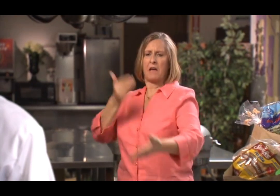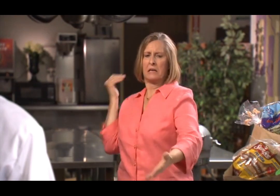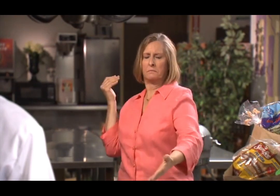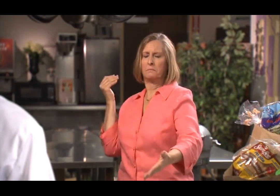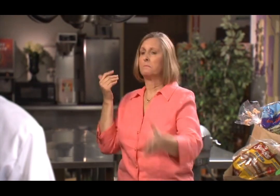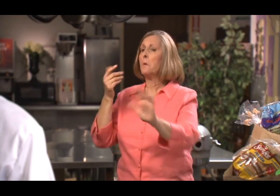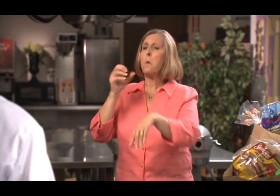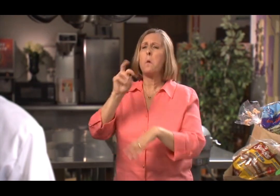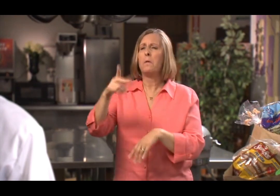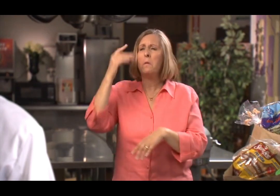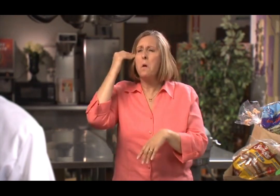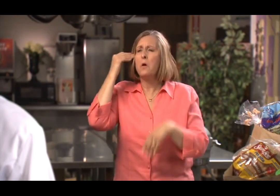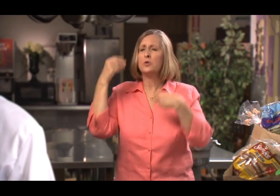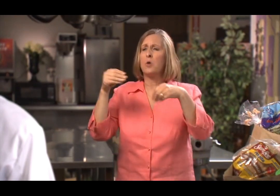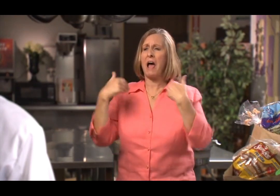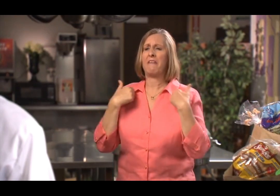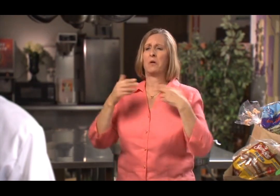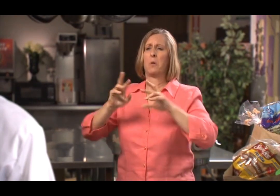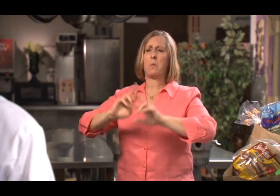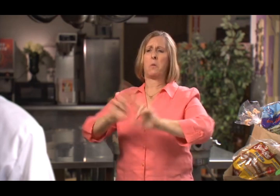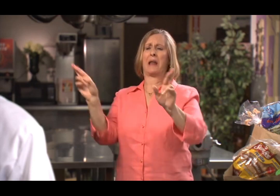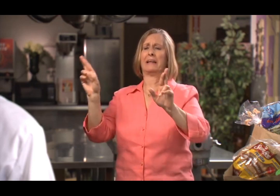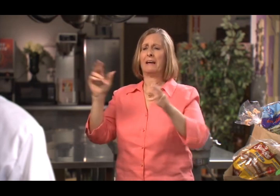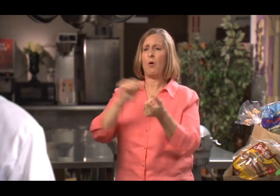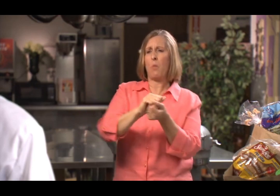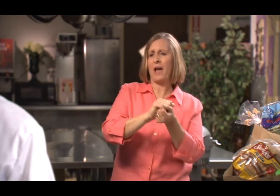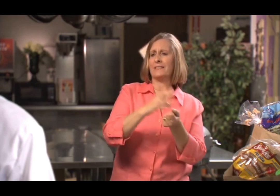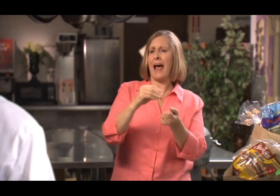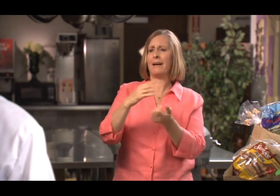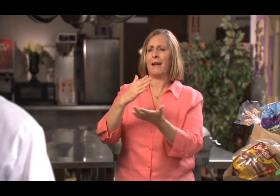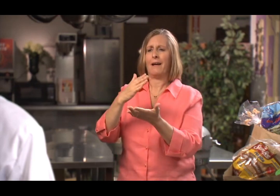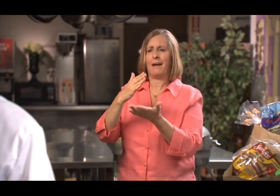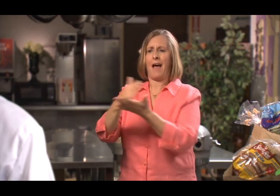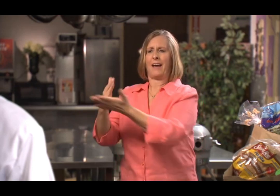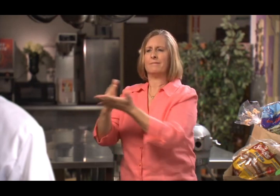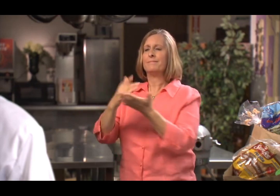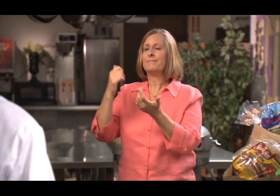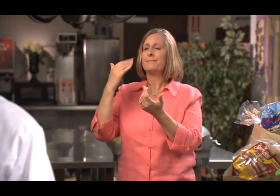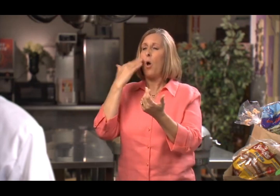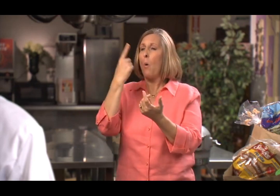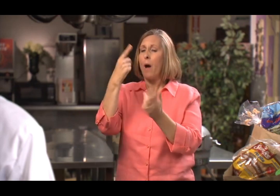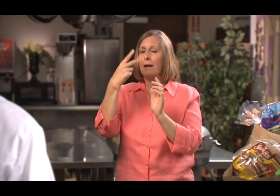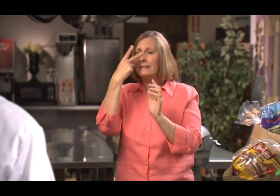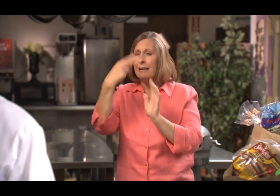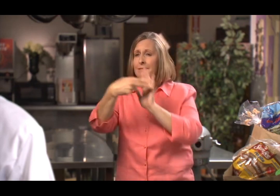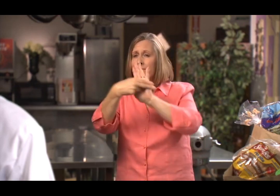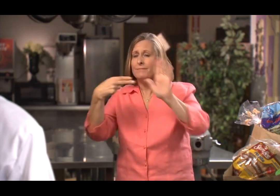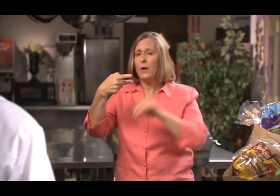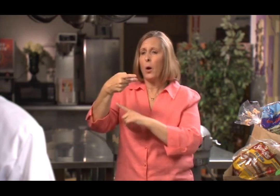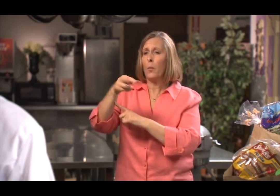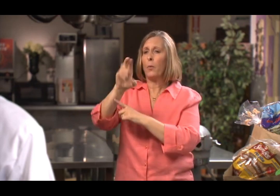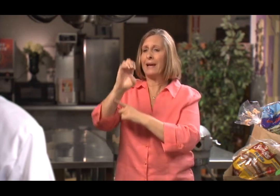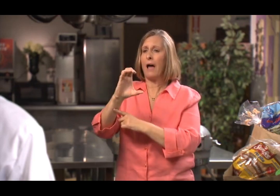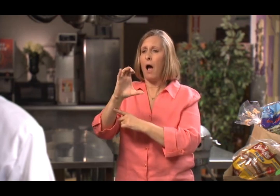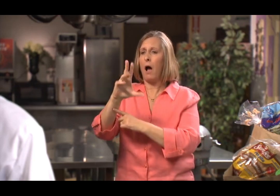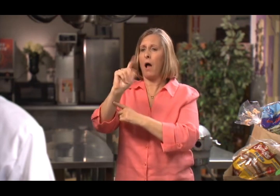advance, or buy already prepared and washed products. Look for pre-cut on the label of fruits and